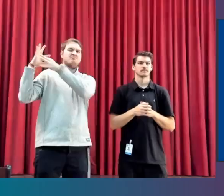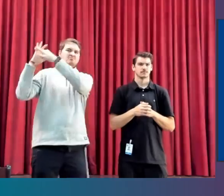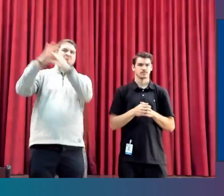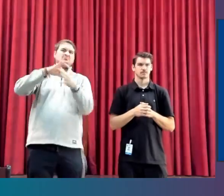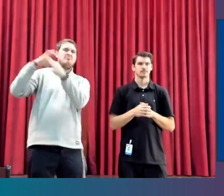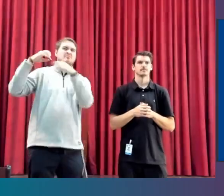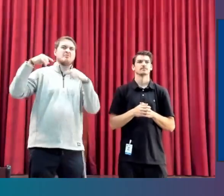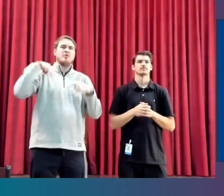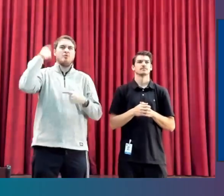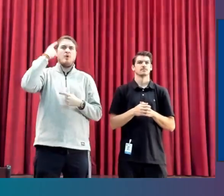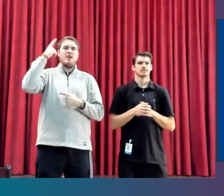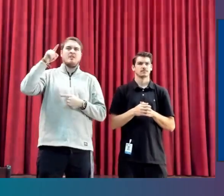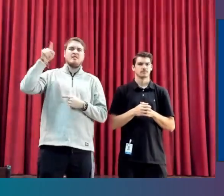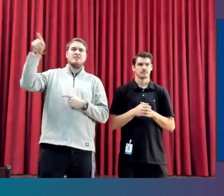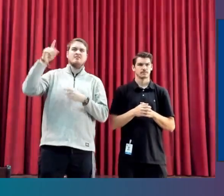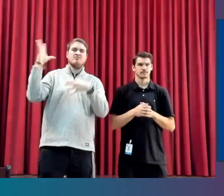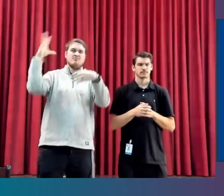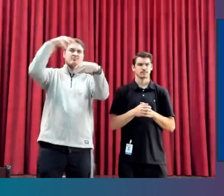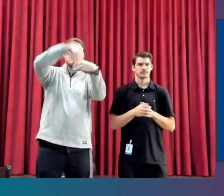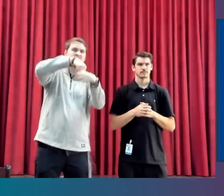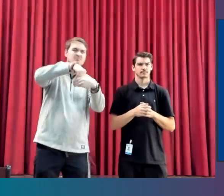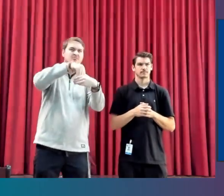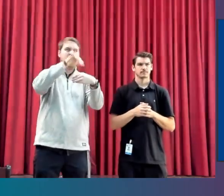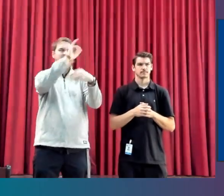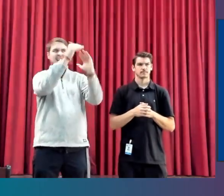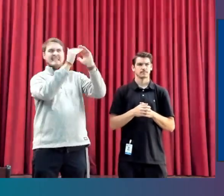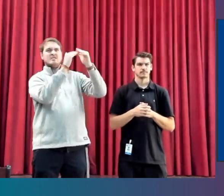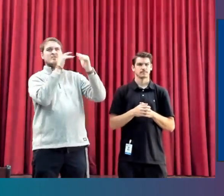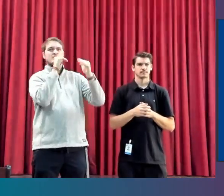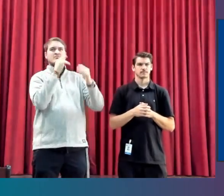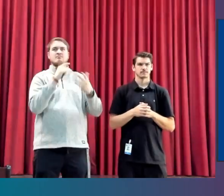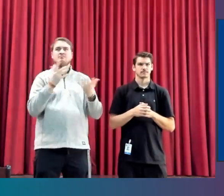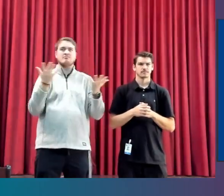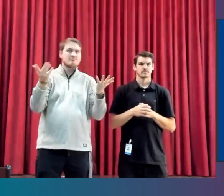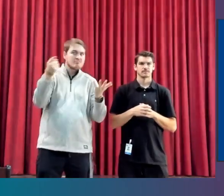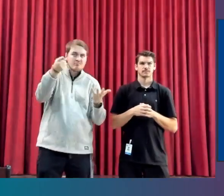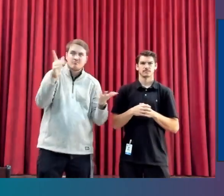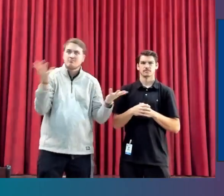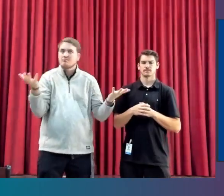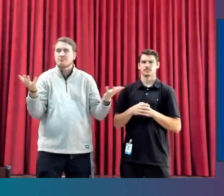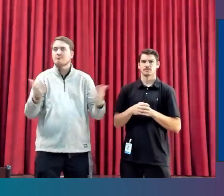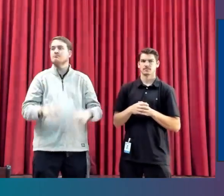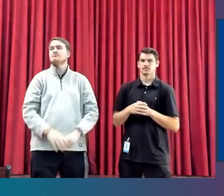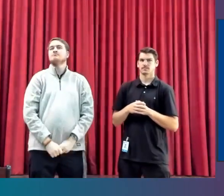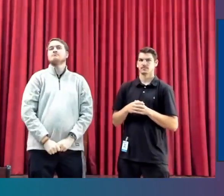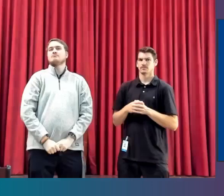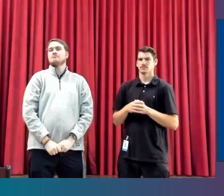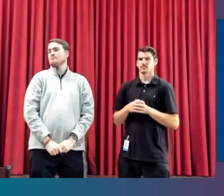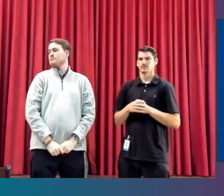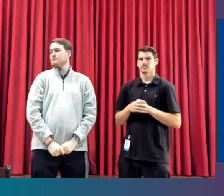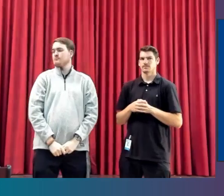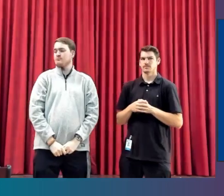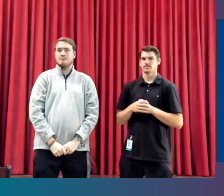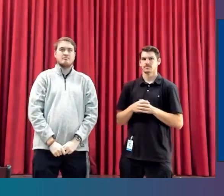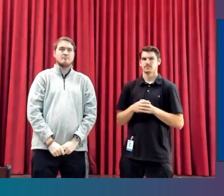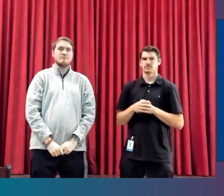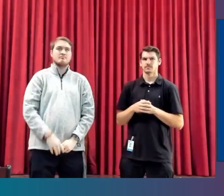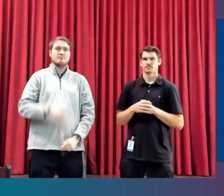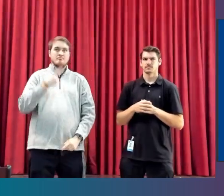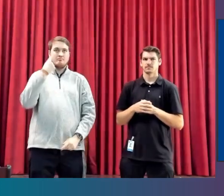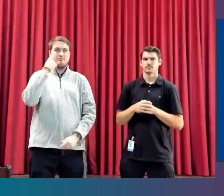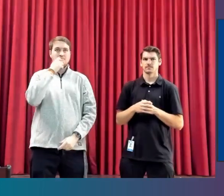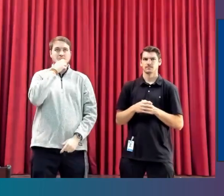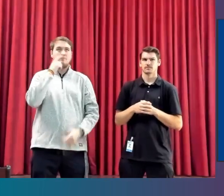Yeah, so this is related to being a city building. So I'm wondering, is that something that you and your